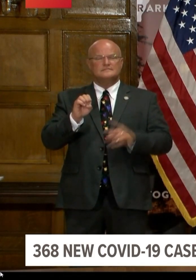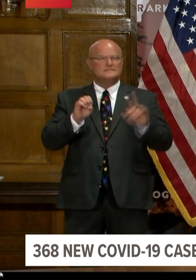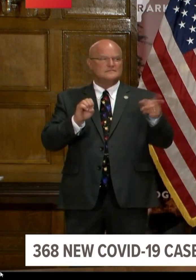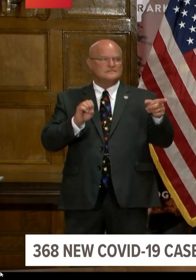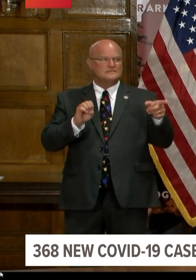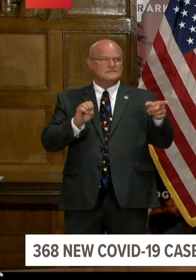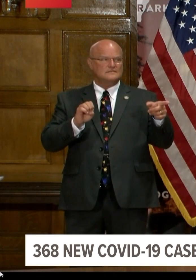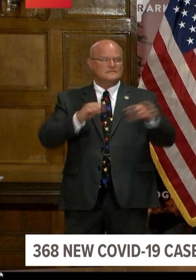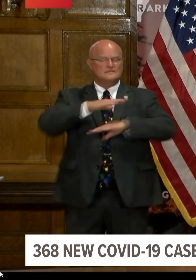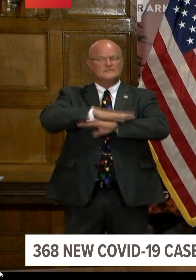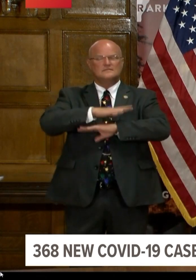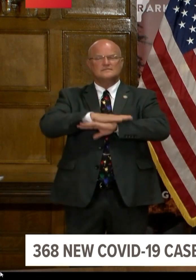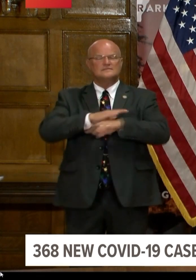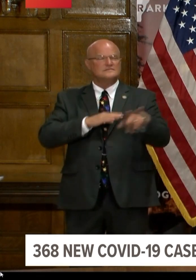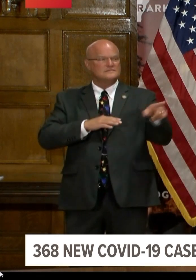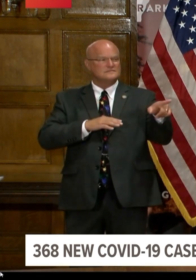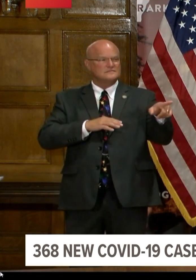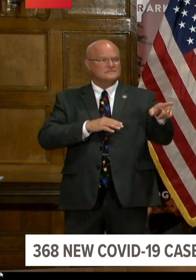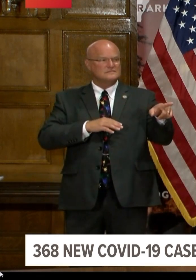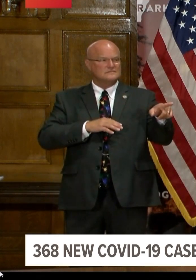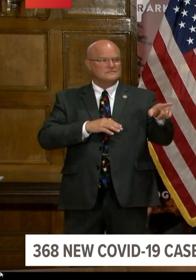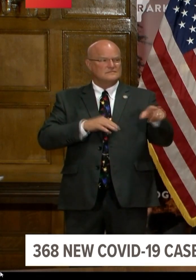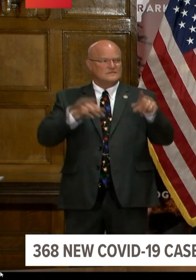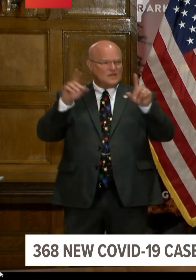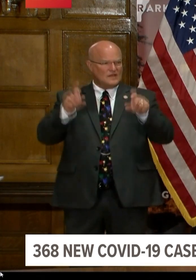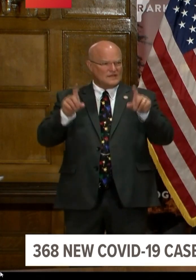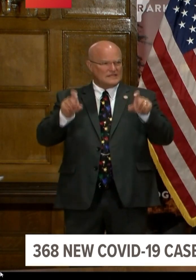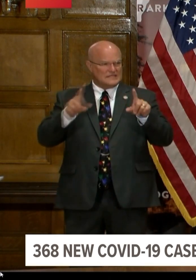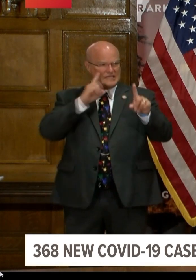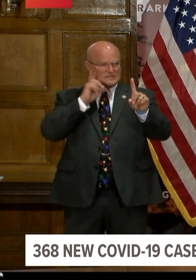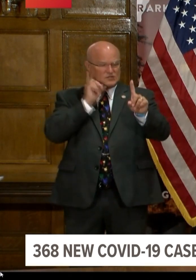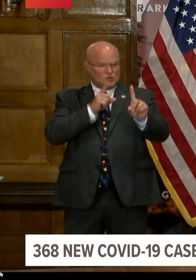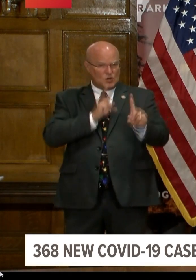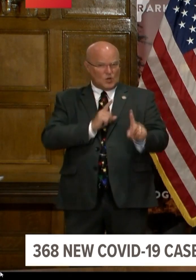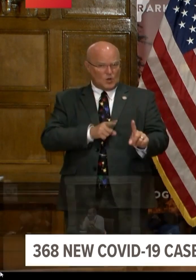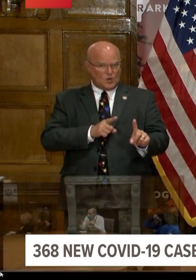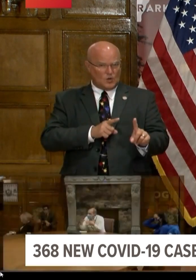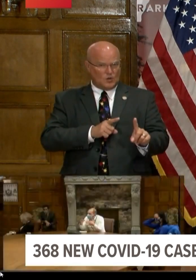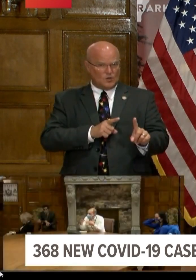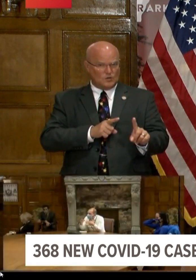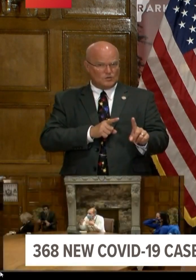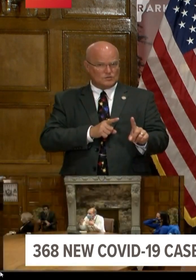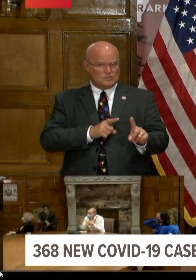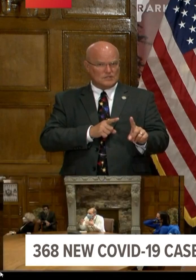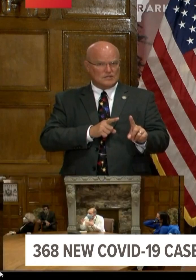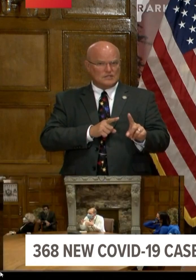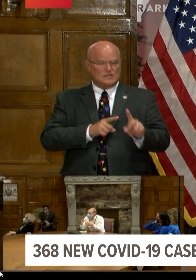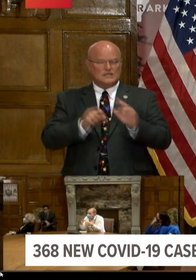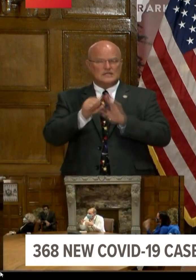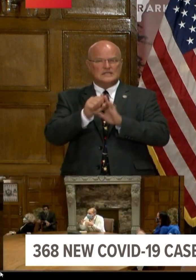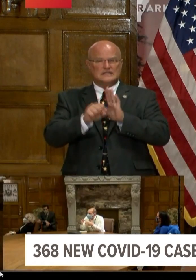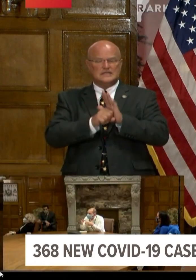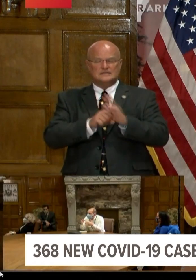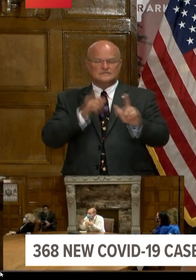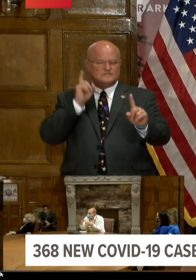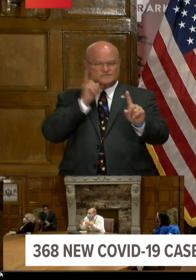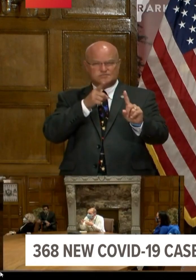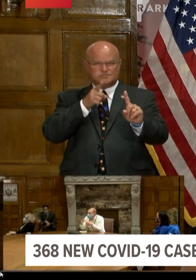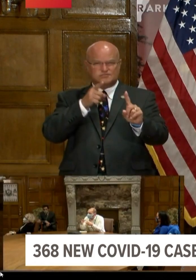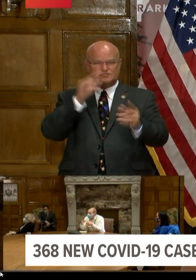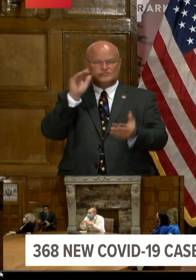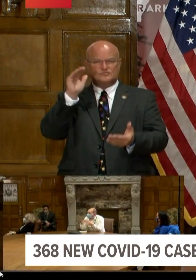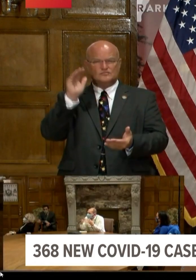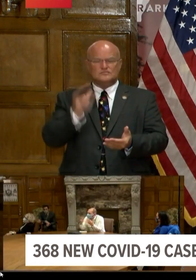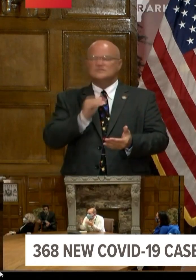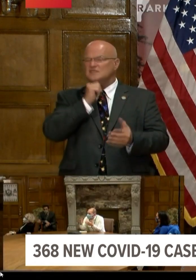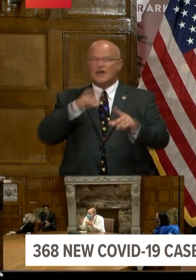Yes, on the table we have a question. On the testing goals, 2 straight months, the state's fallen short of those goals. Can